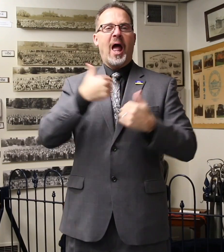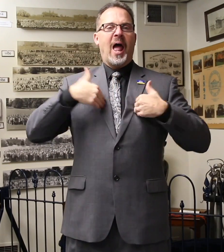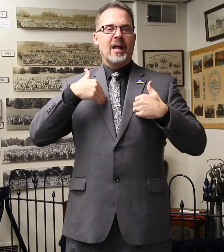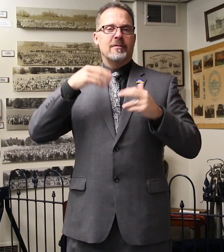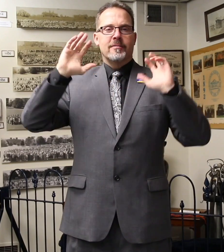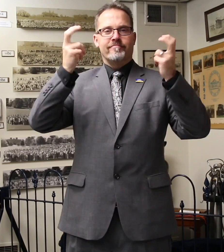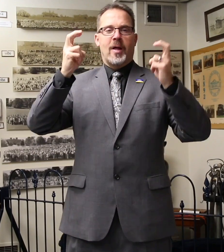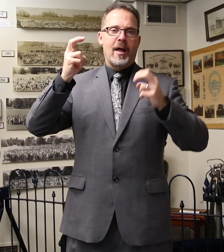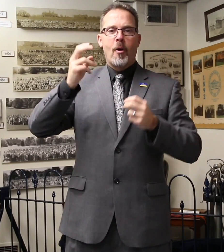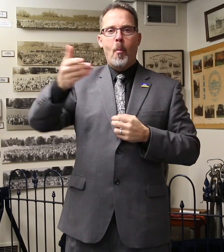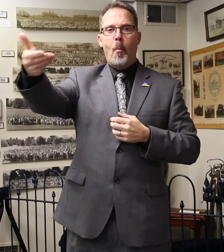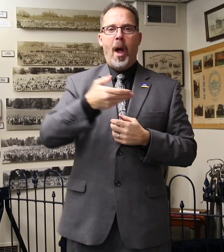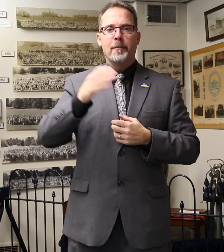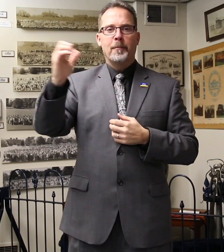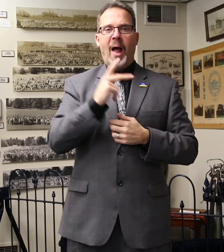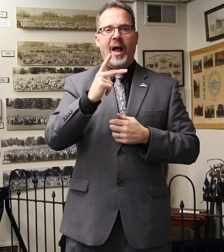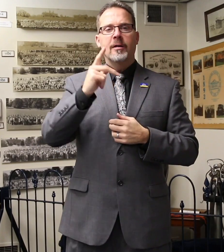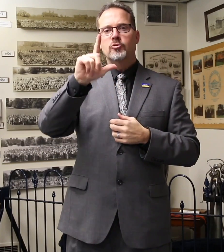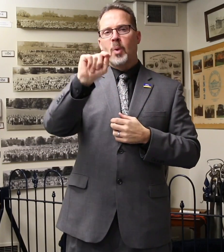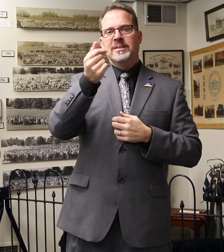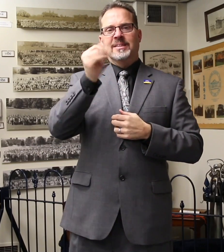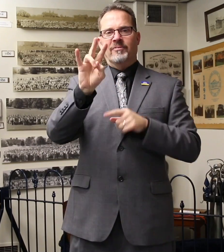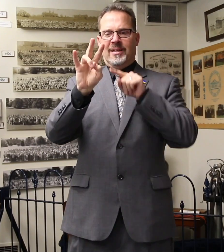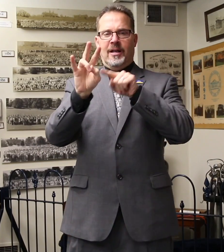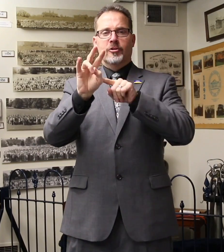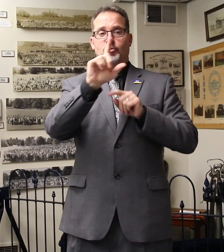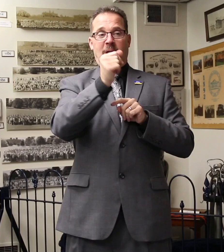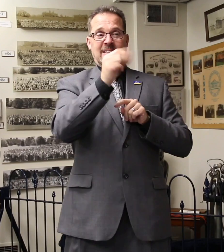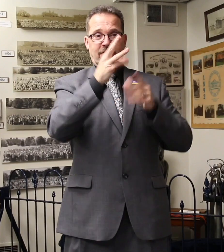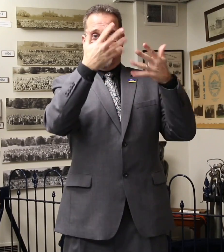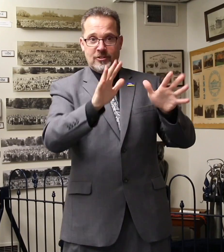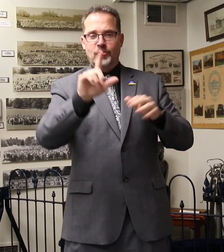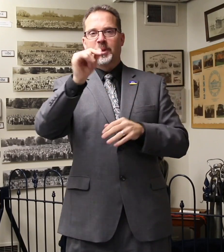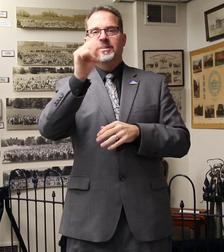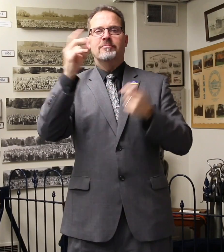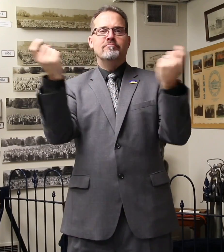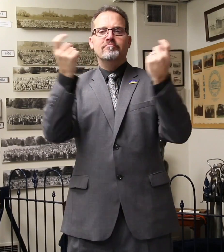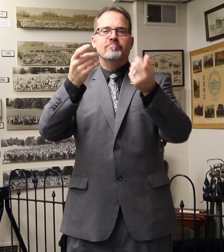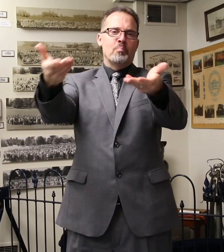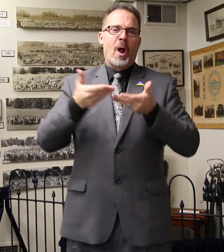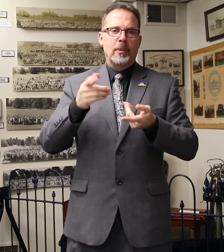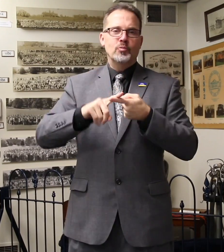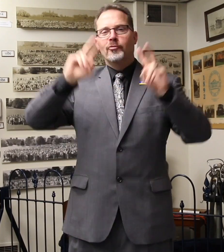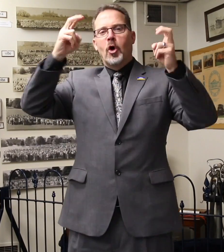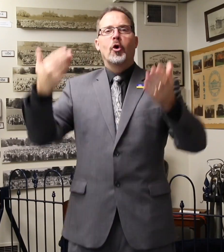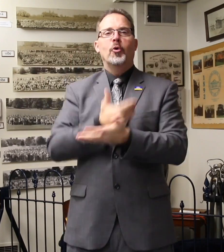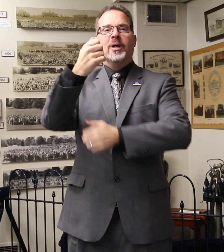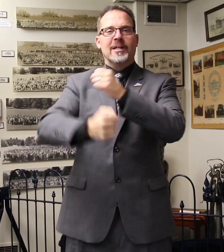We had a welcome back day for the first day back to school in 2017, and